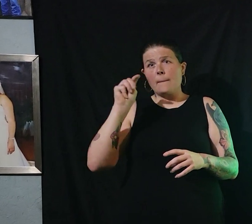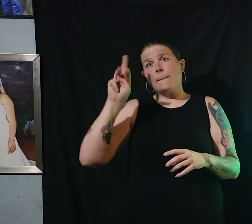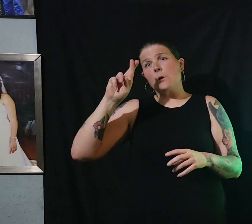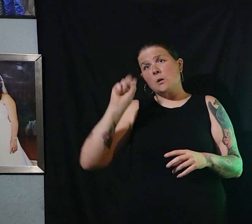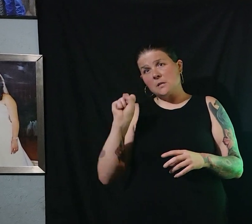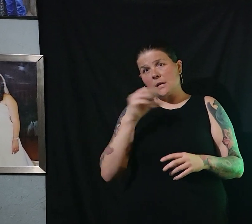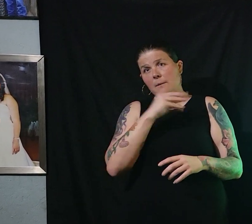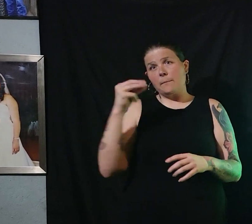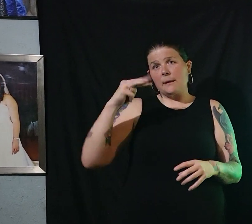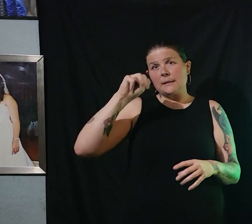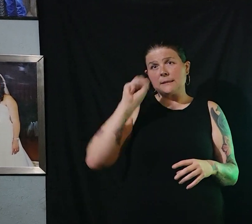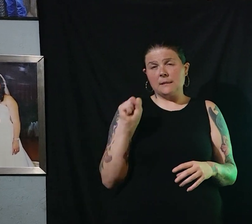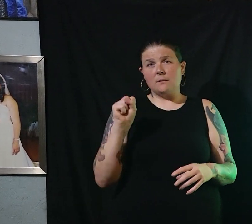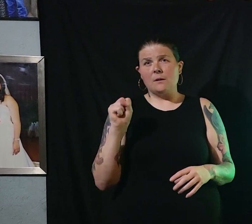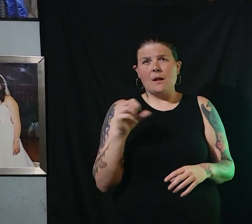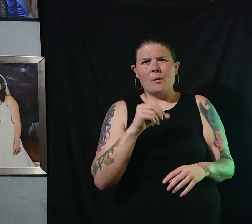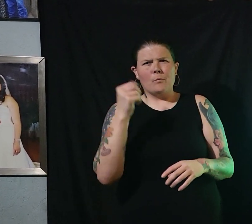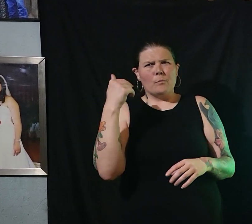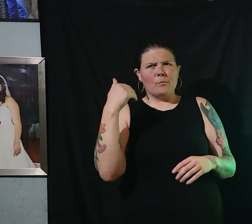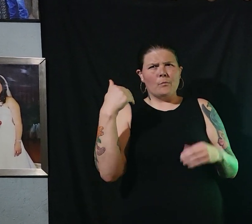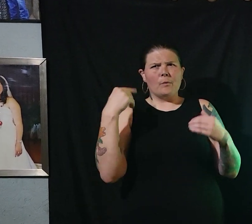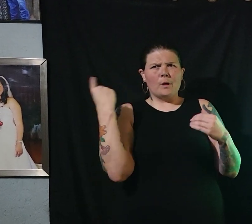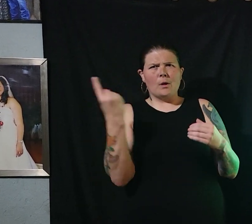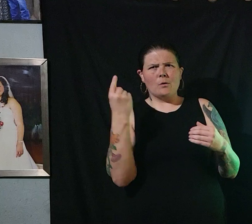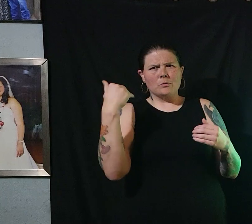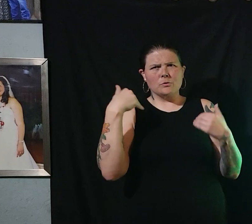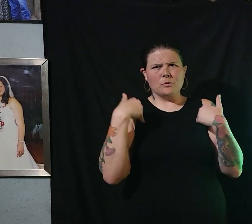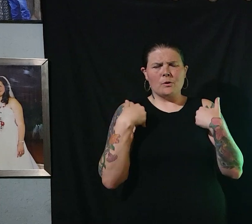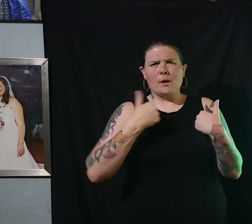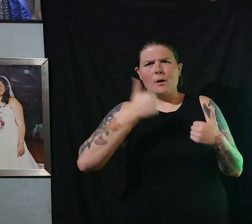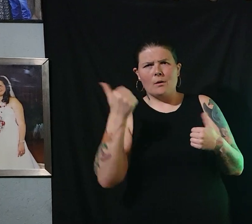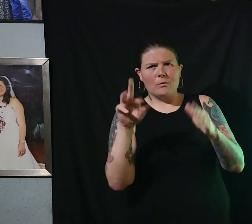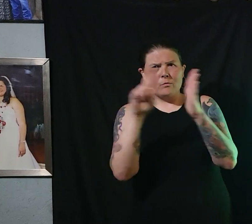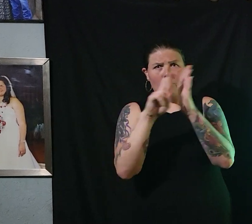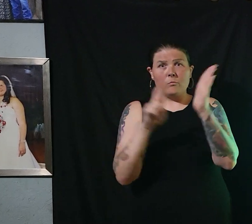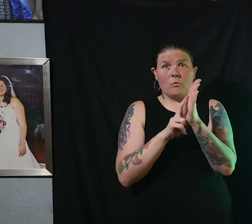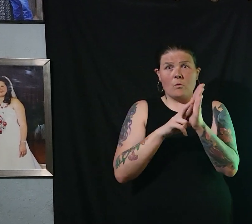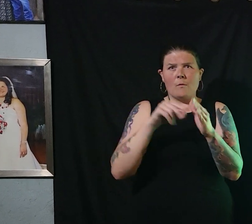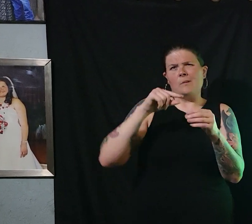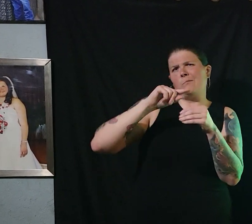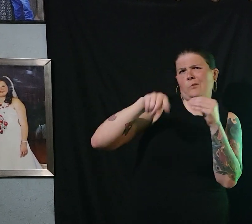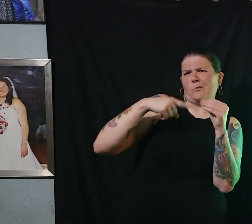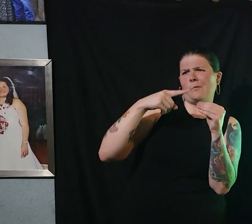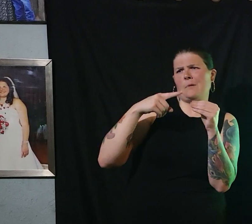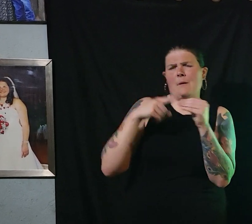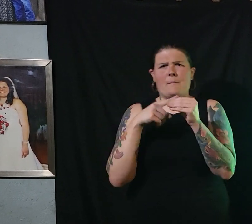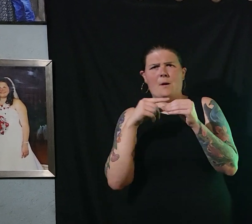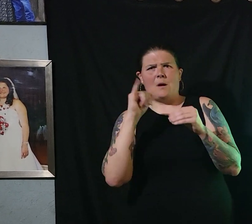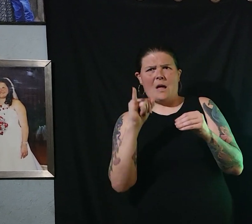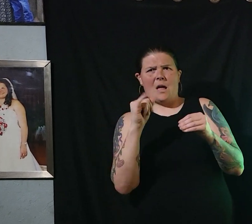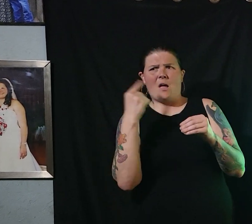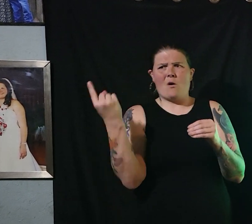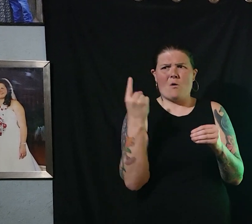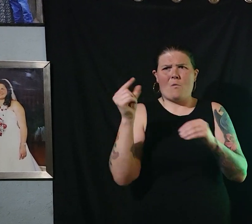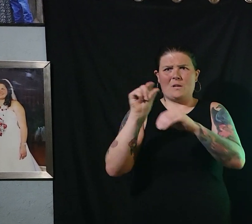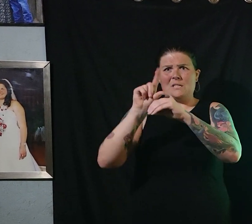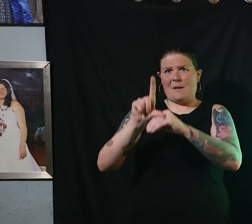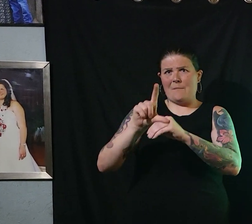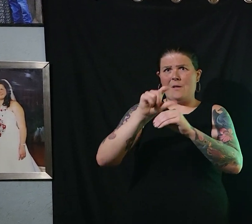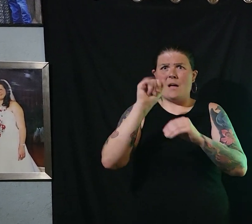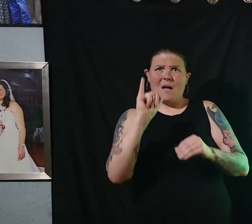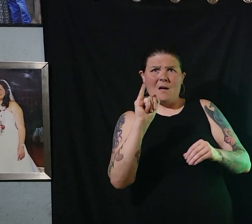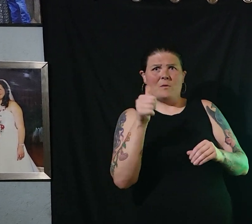Mr., Mrs., and Miss. And we also had the bonus rule, of always